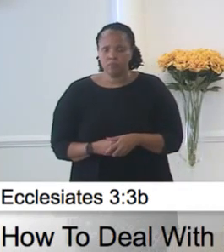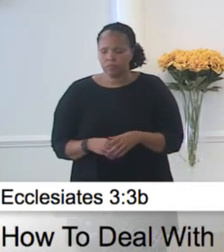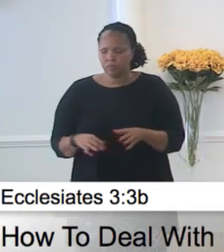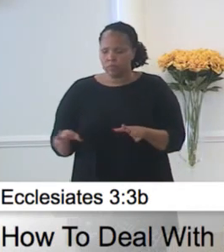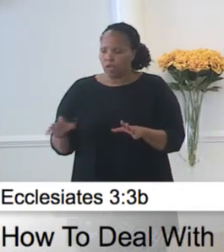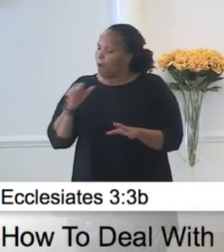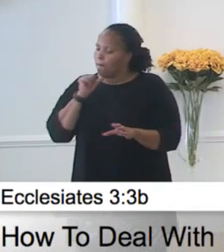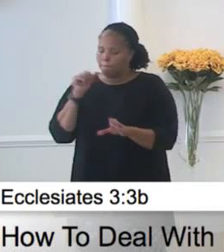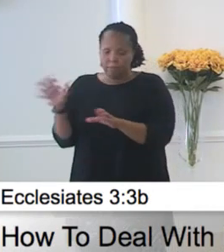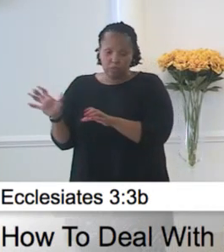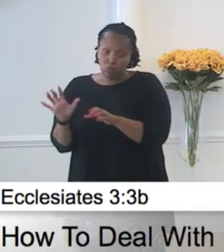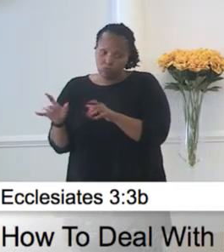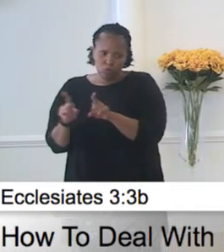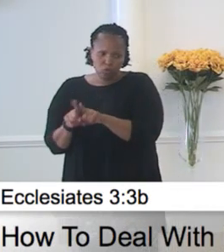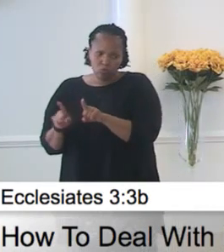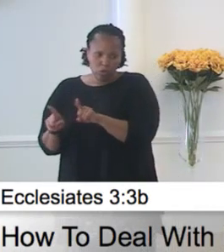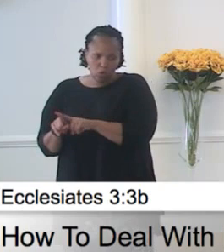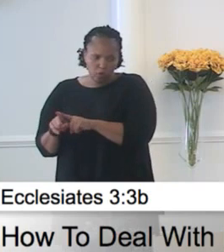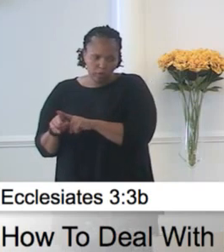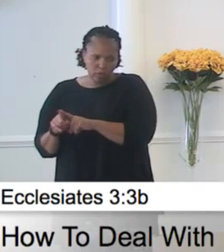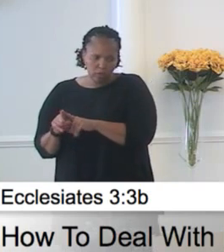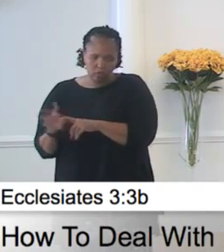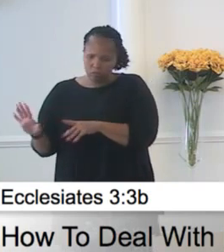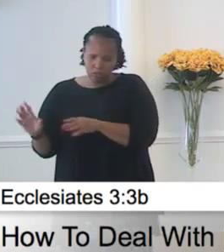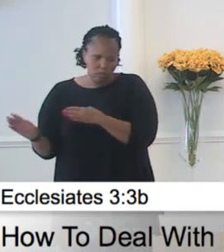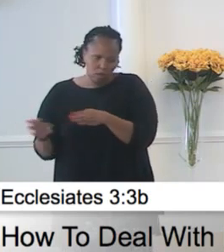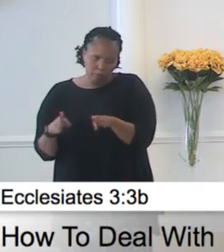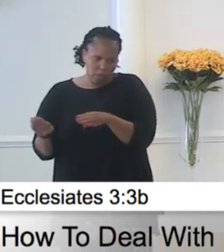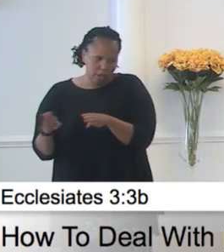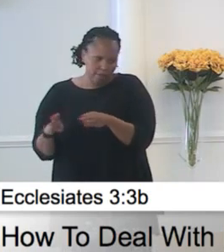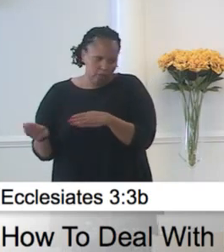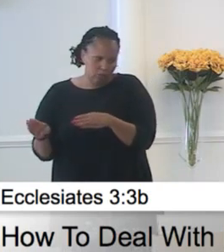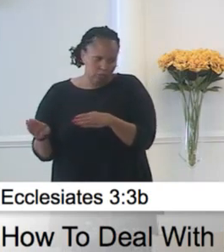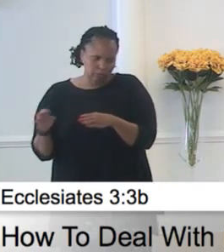But don't do according to their works.